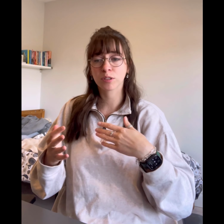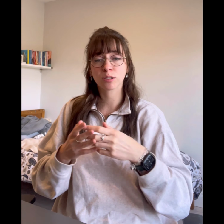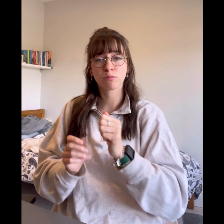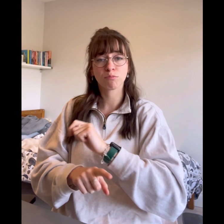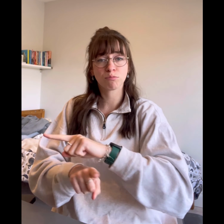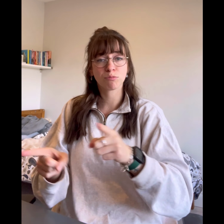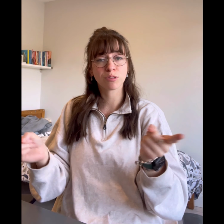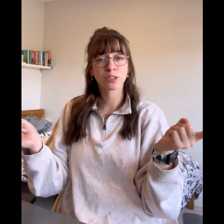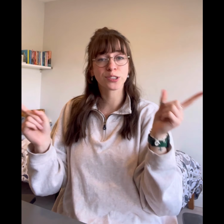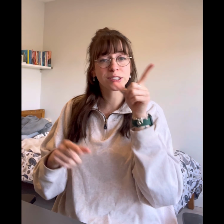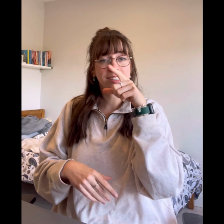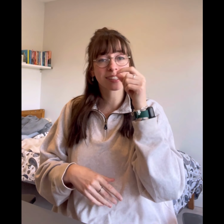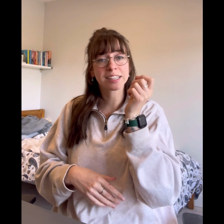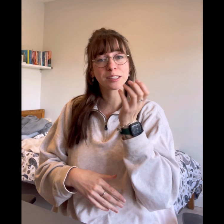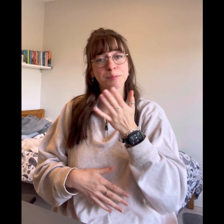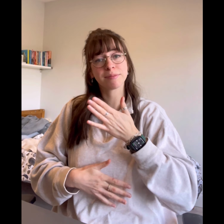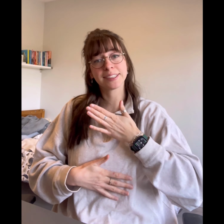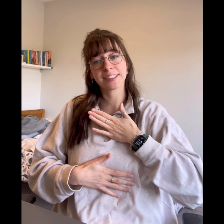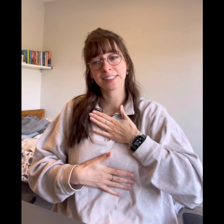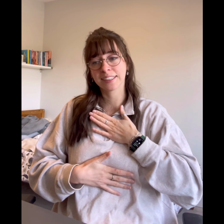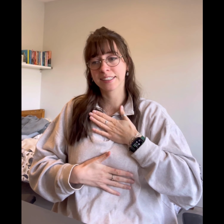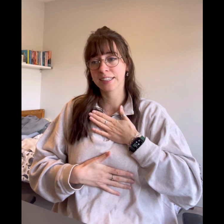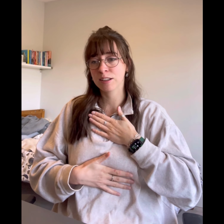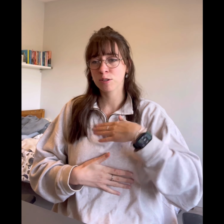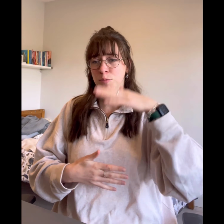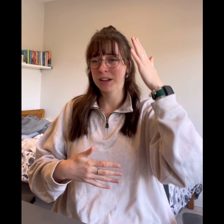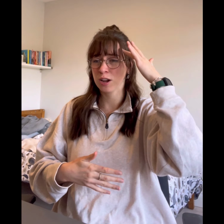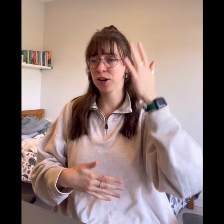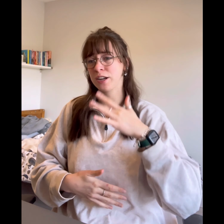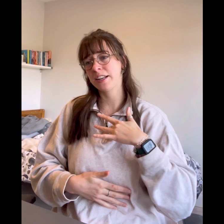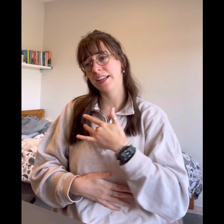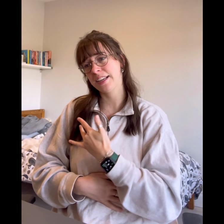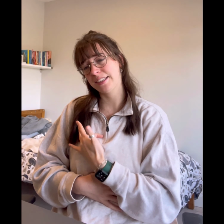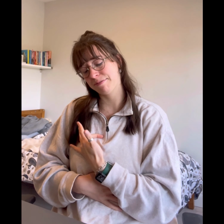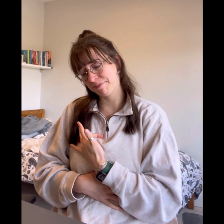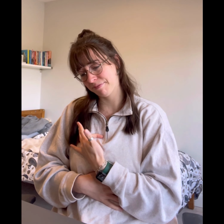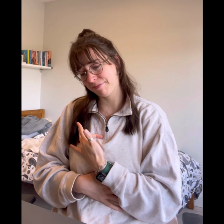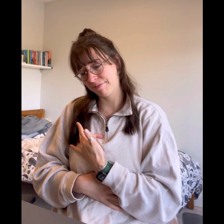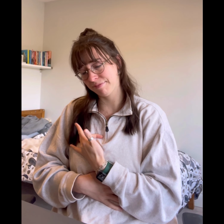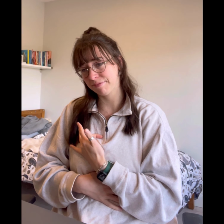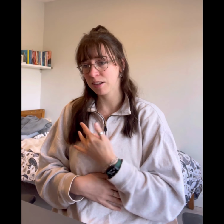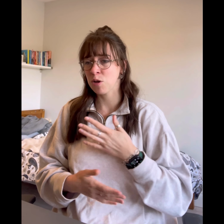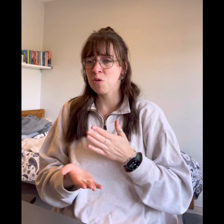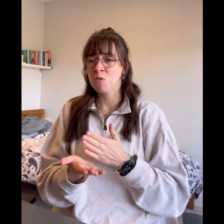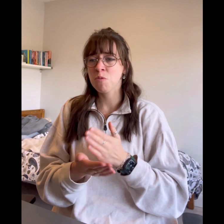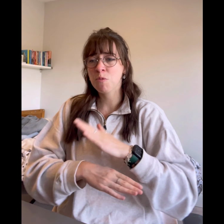I'll remember what you said to me. I know you've been hurting,